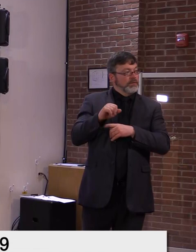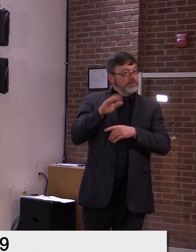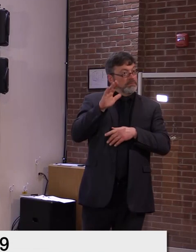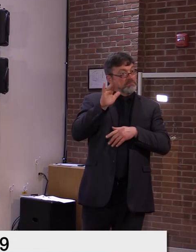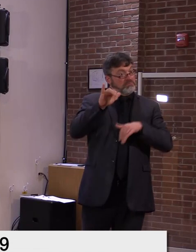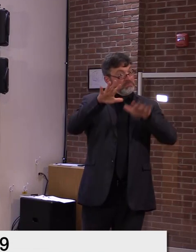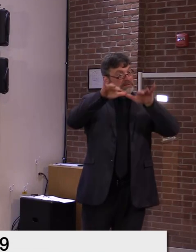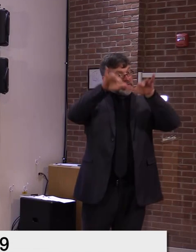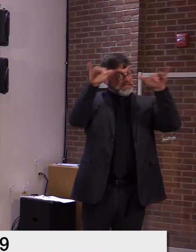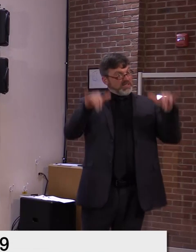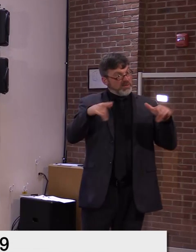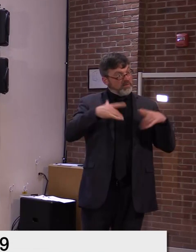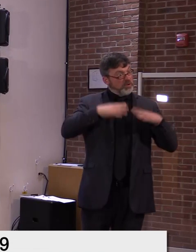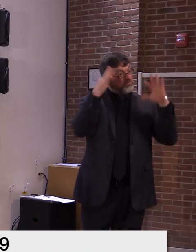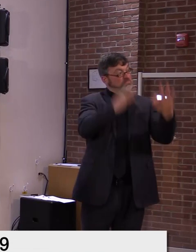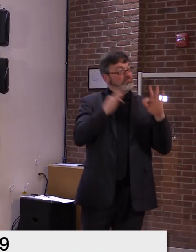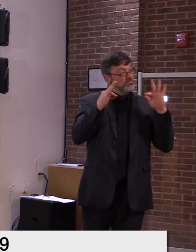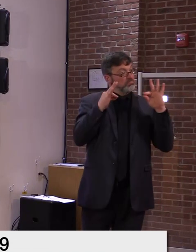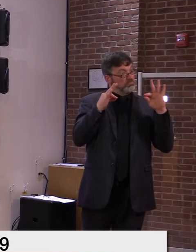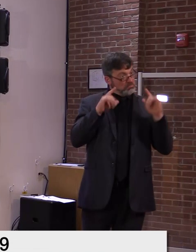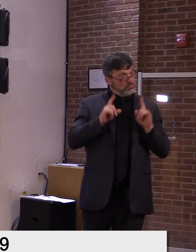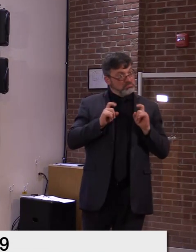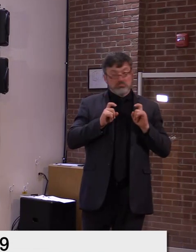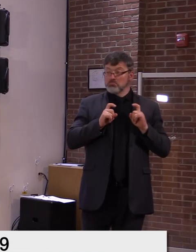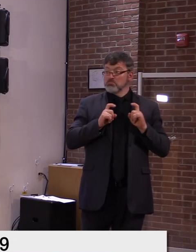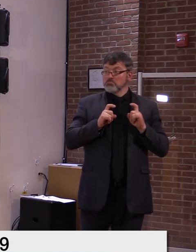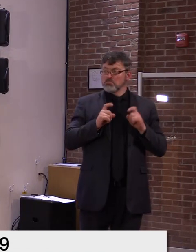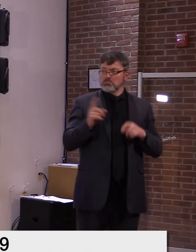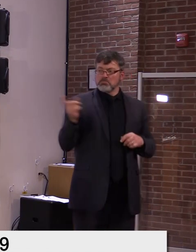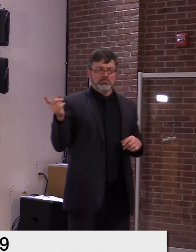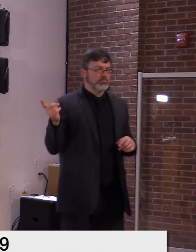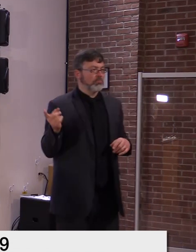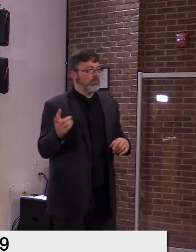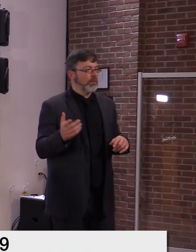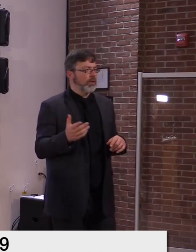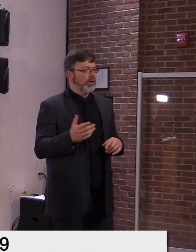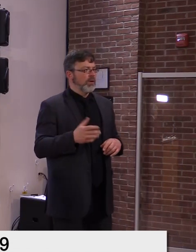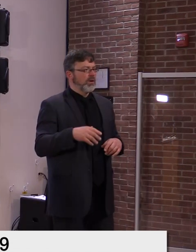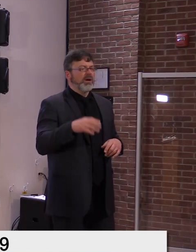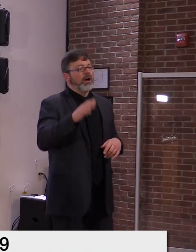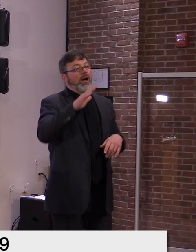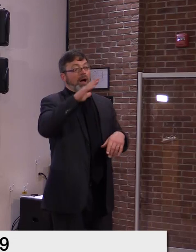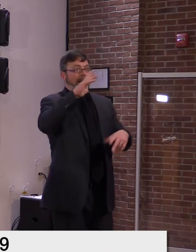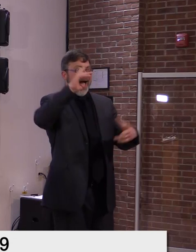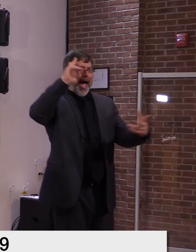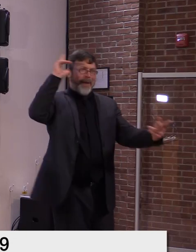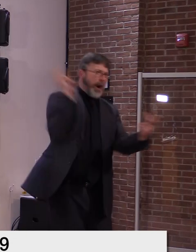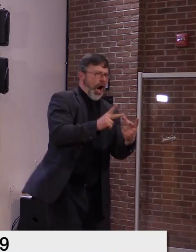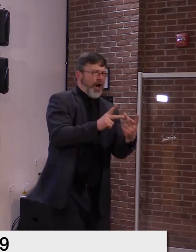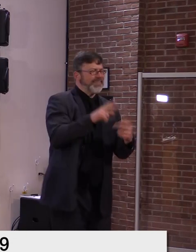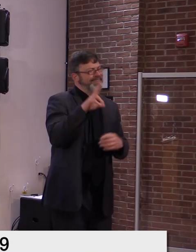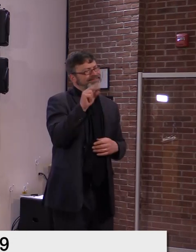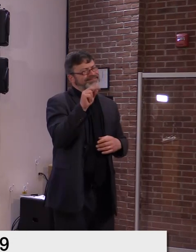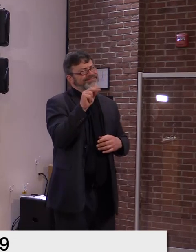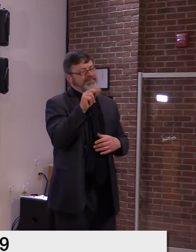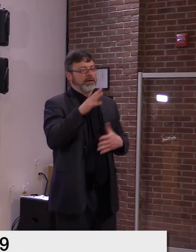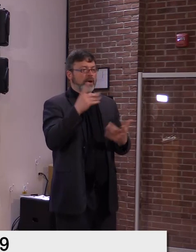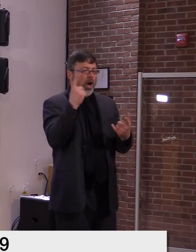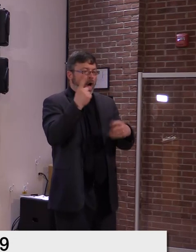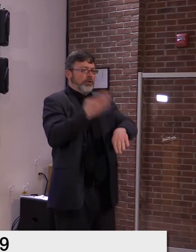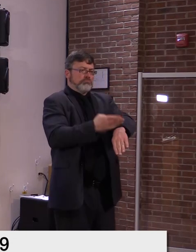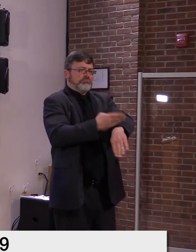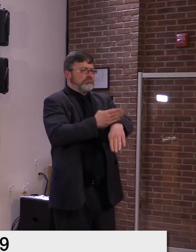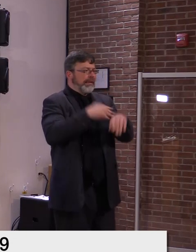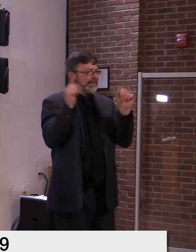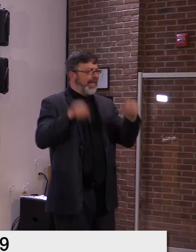we have to always make sure that we're enhancing that system. But that system, from what I can see, that system is starting